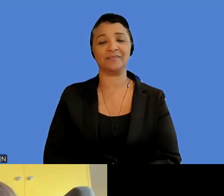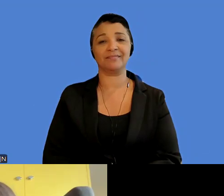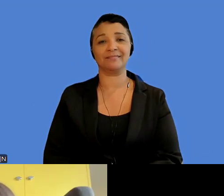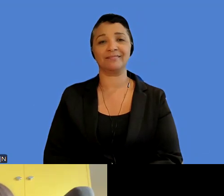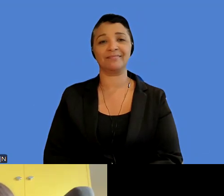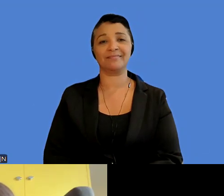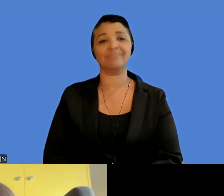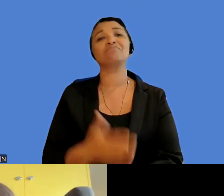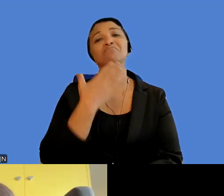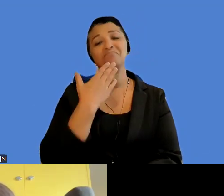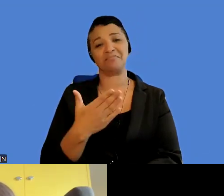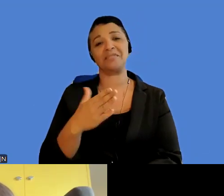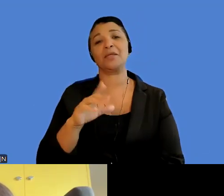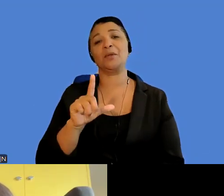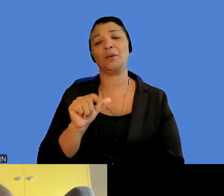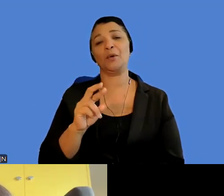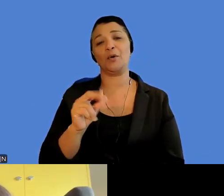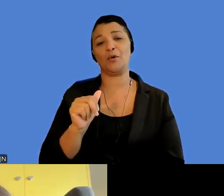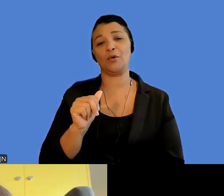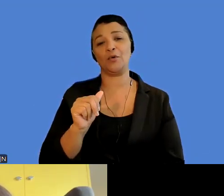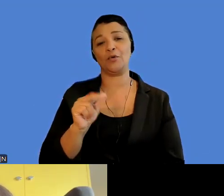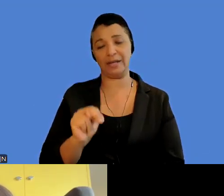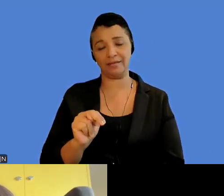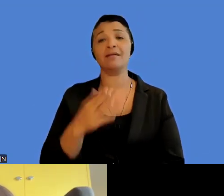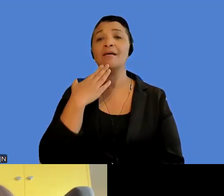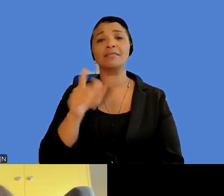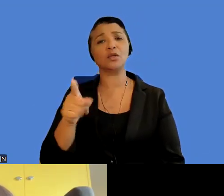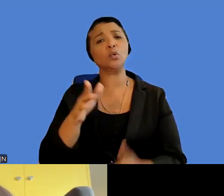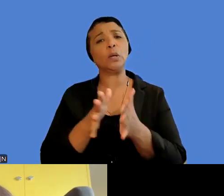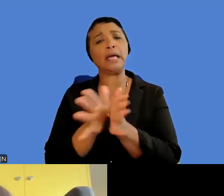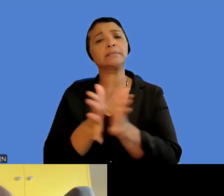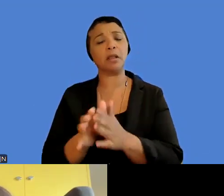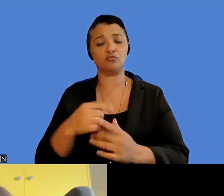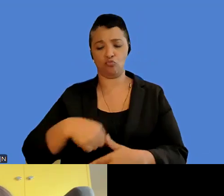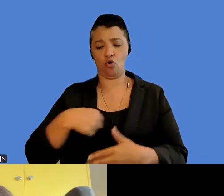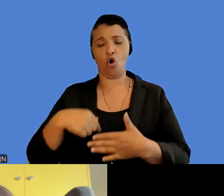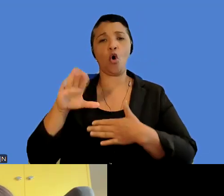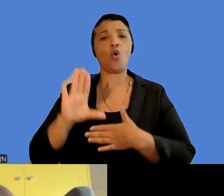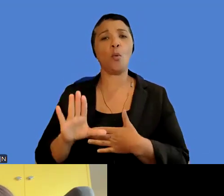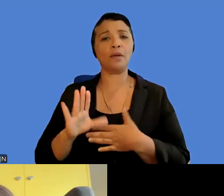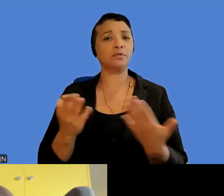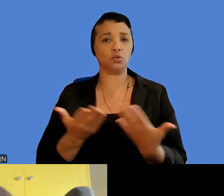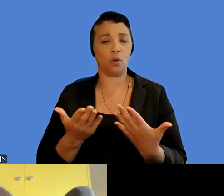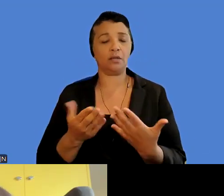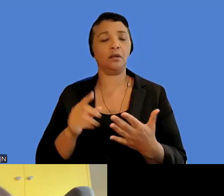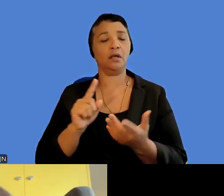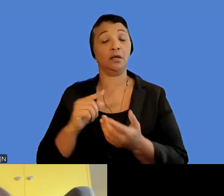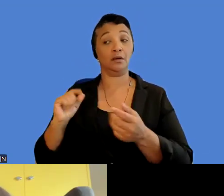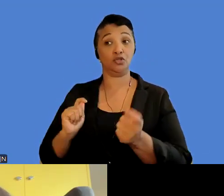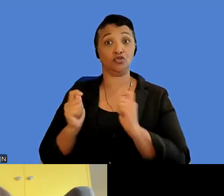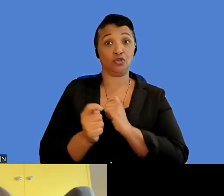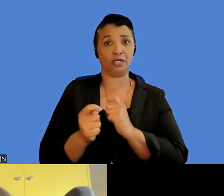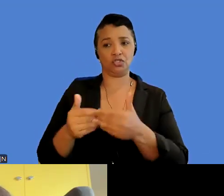you so much, Lauren, and thank you so much for also talking about commitments, how this evolved from 2018